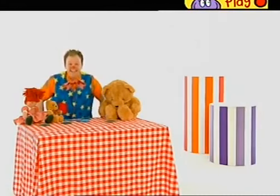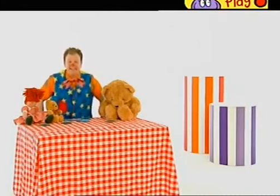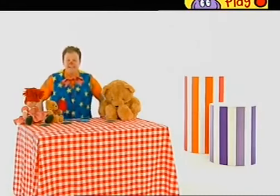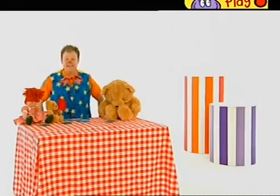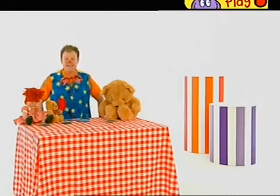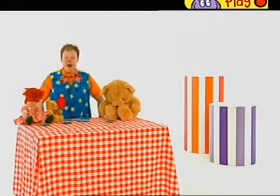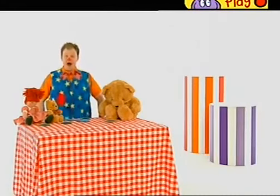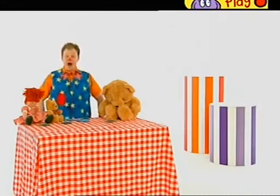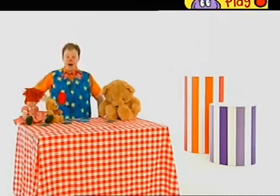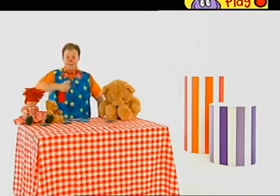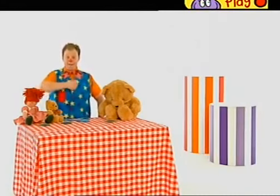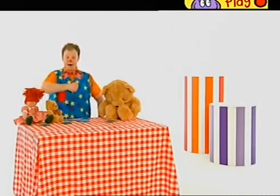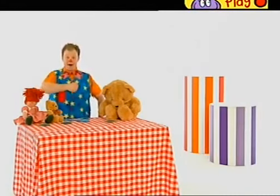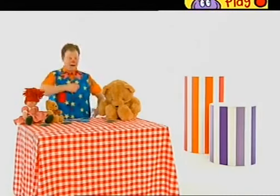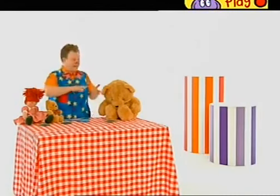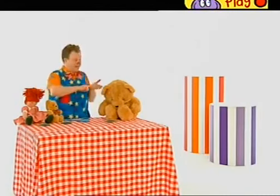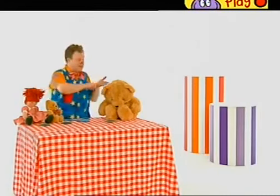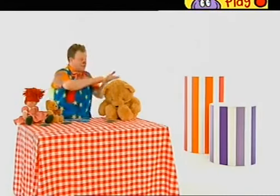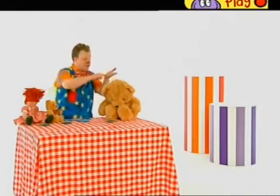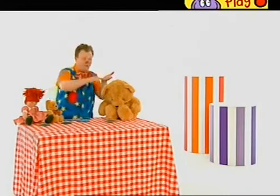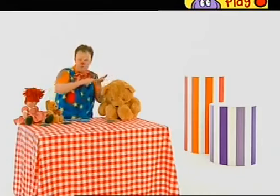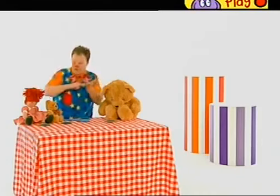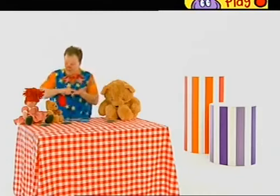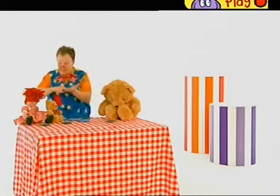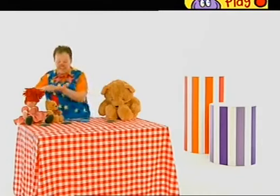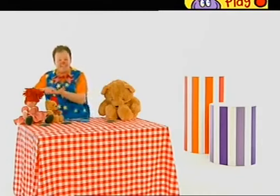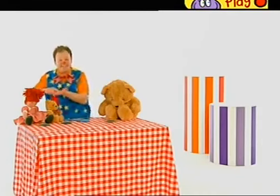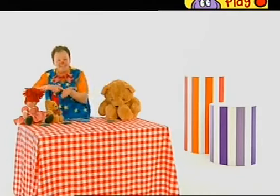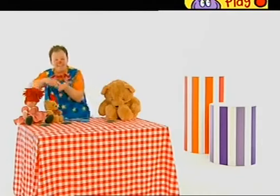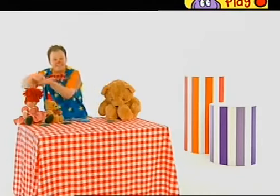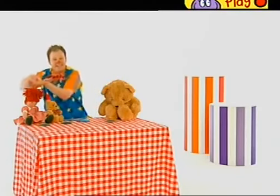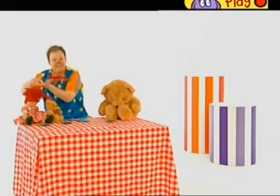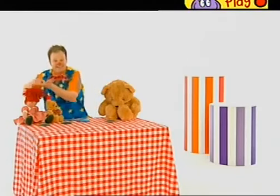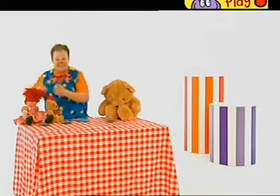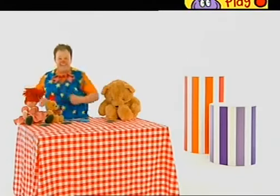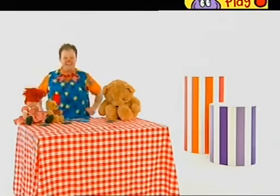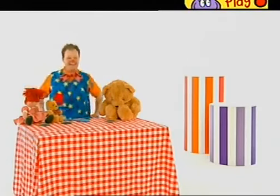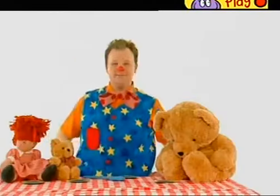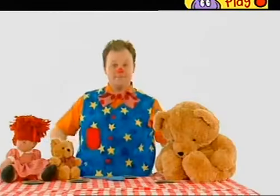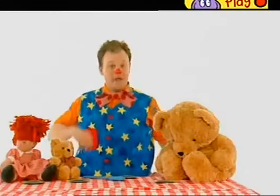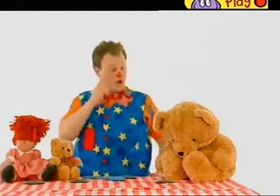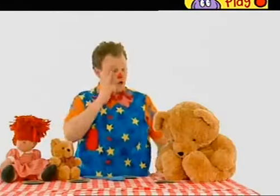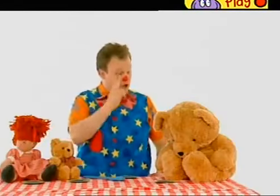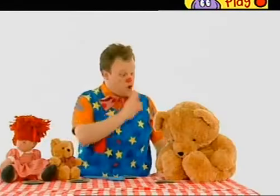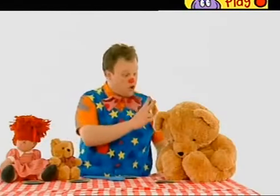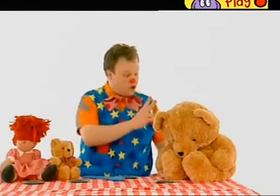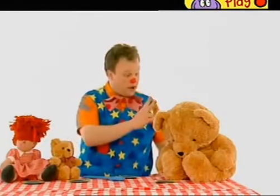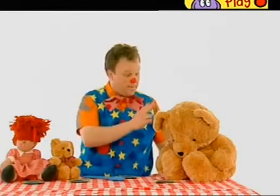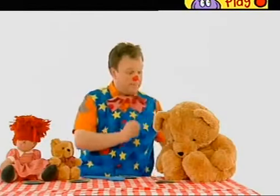to your party? My... toys! Look!